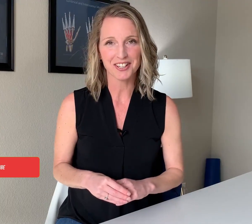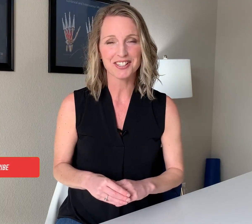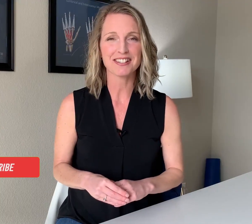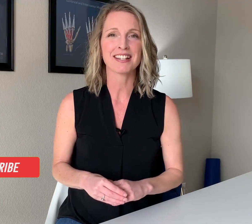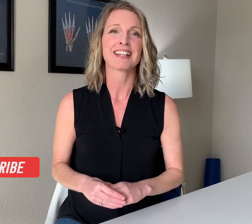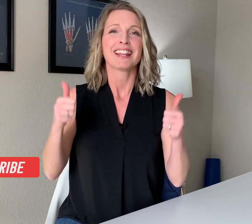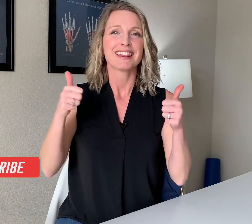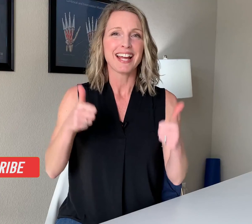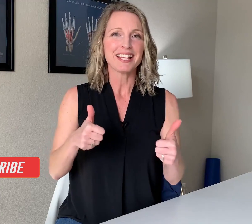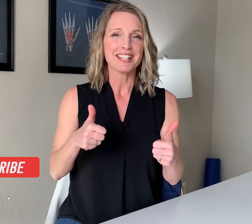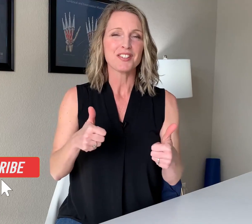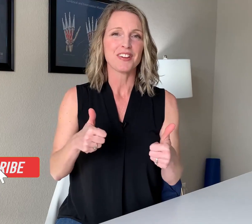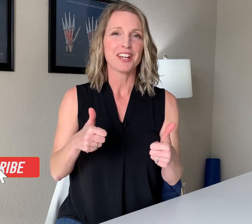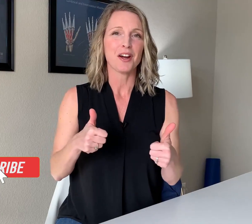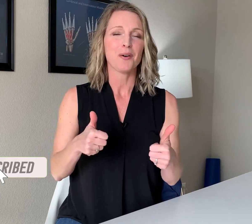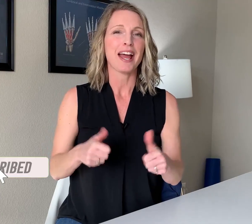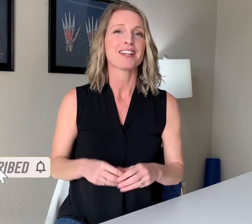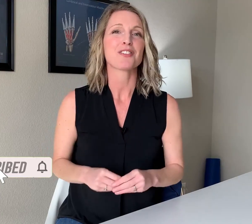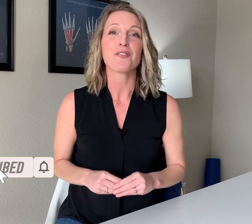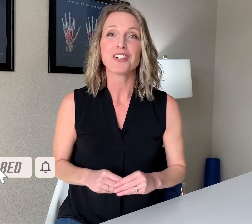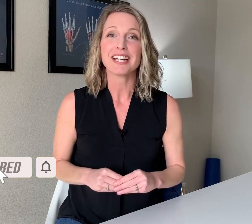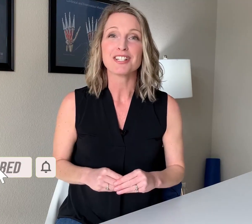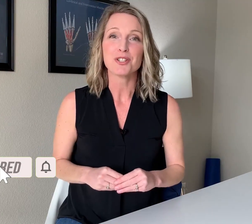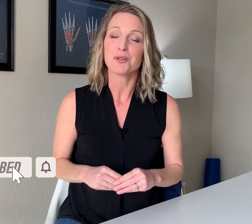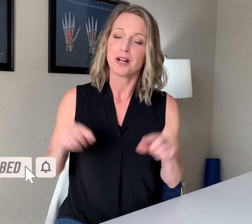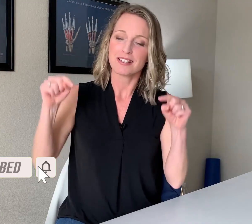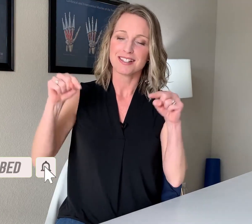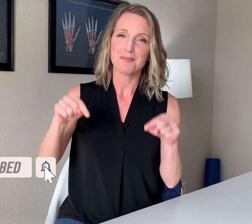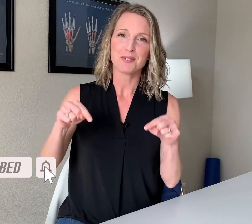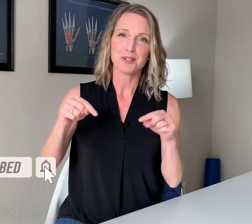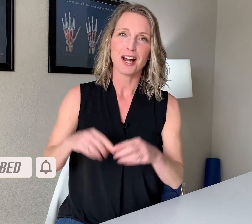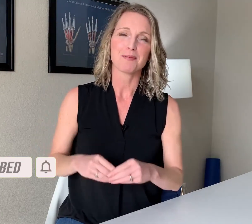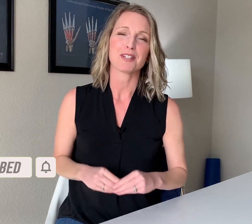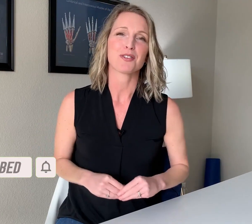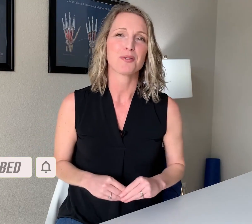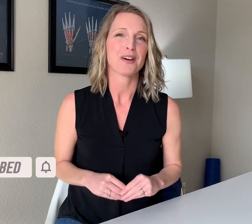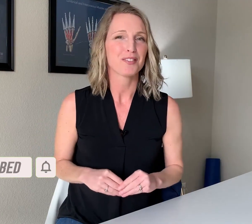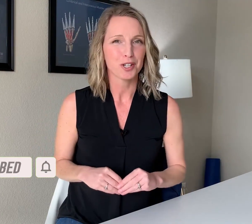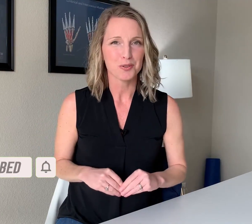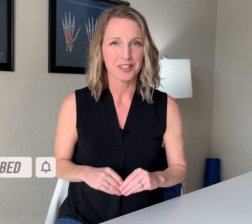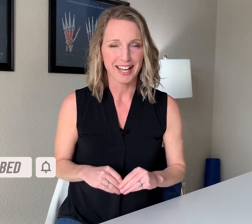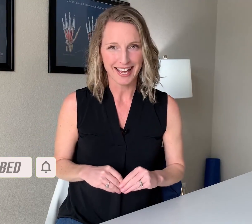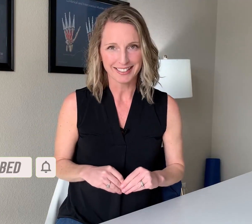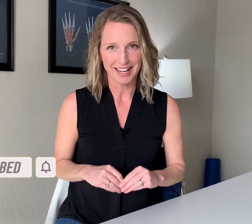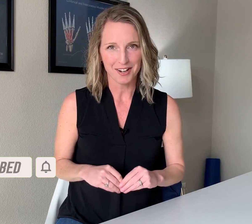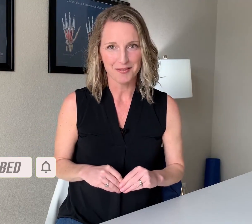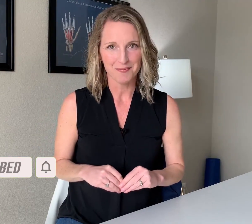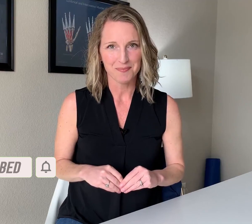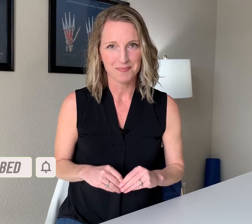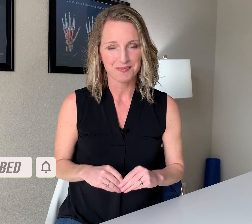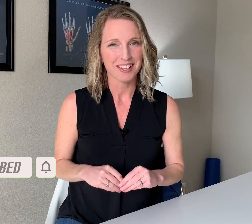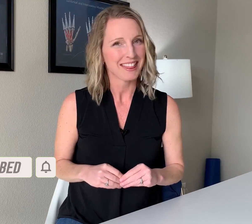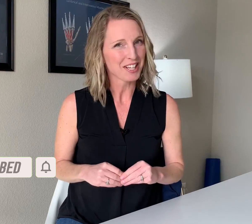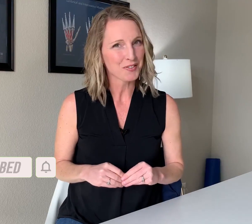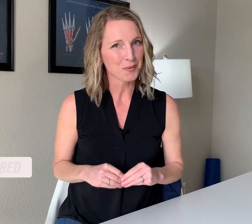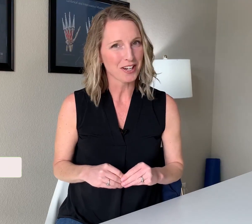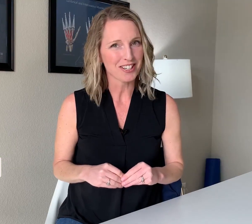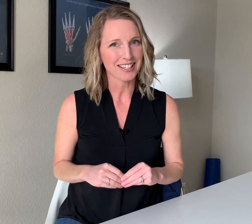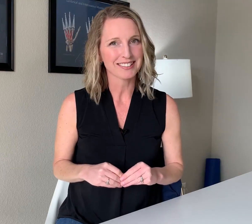fingers. Like this video and don't forget to subscribe to Virtual Hand Care. Thanks for watching.